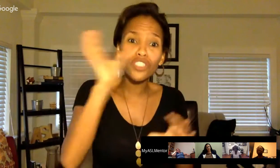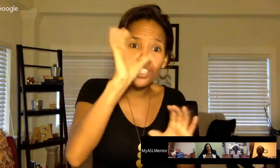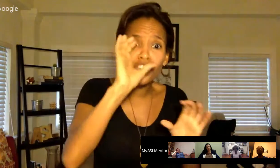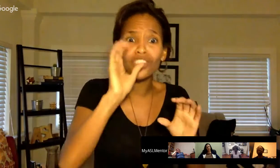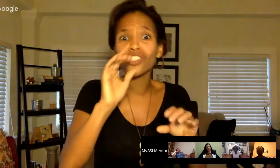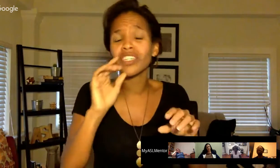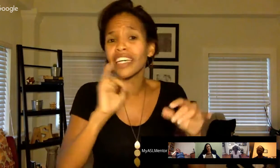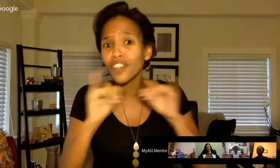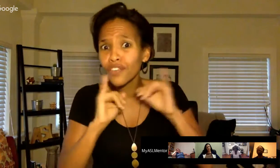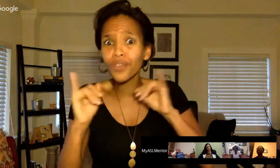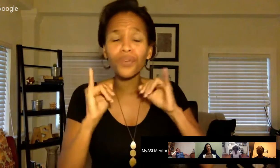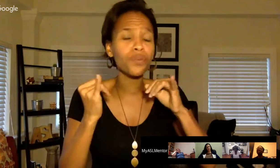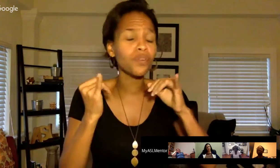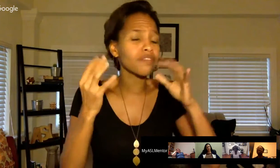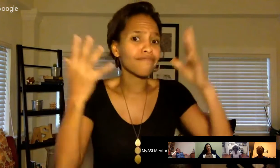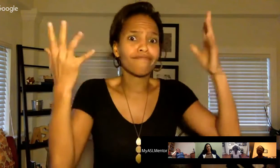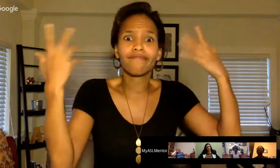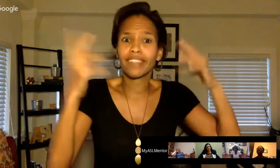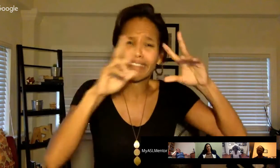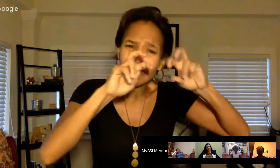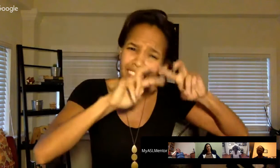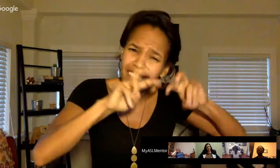or search, interview,